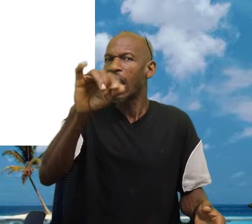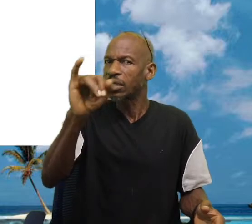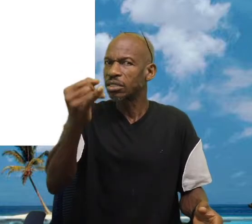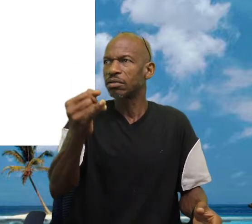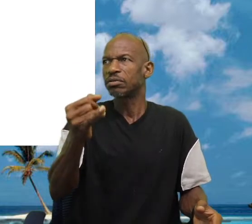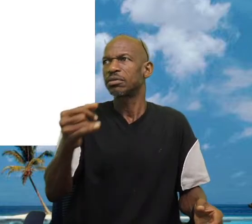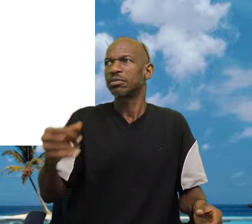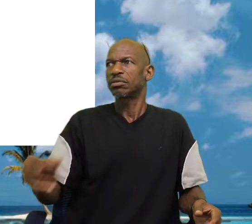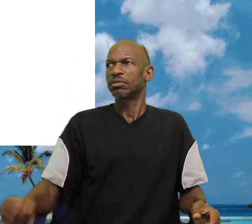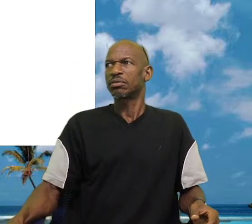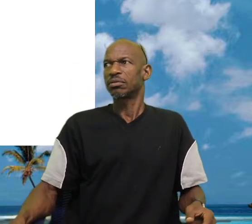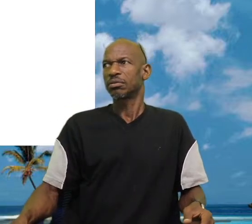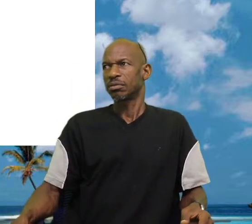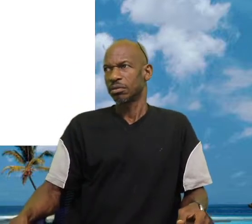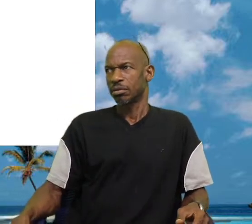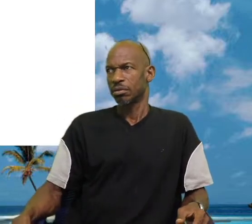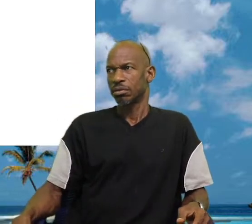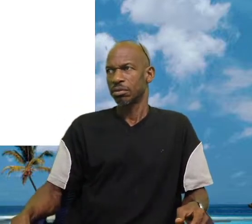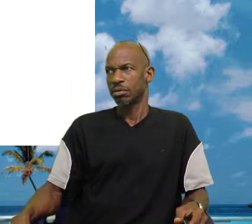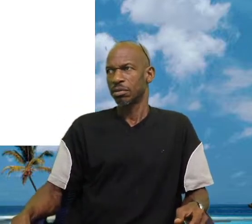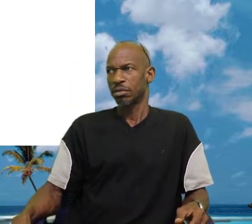drawing a